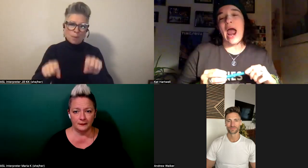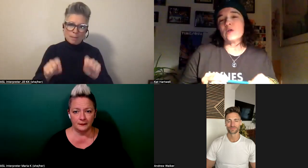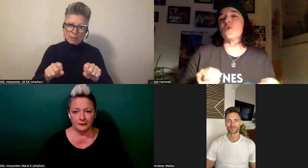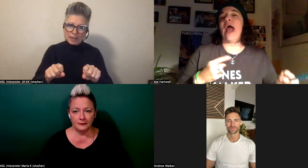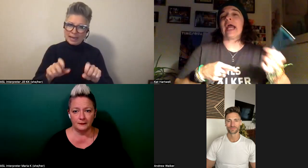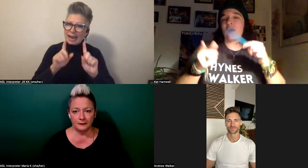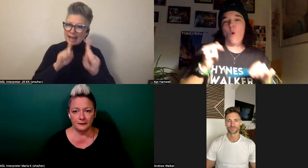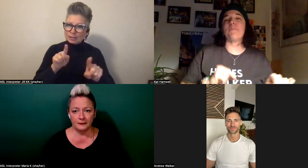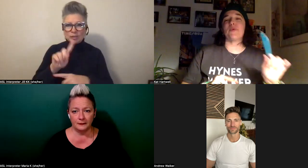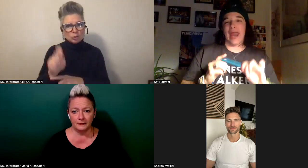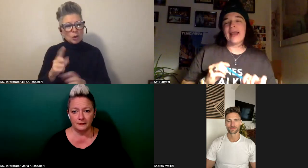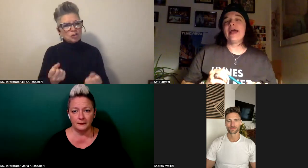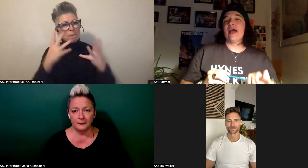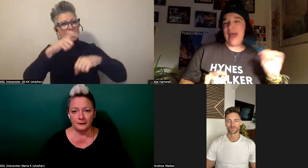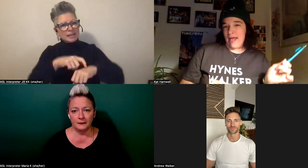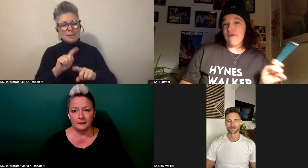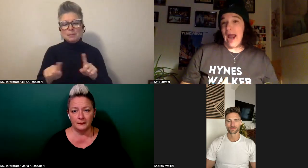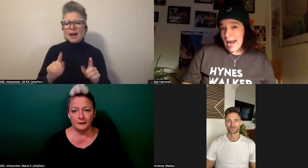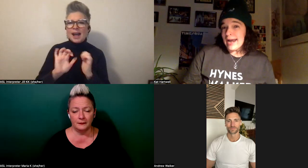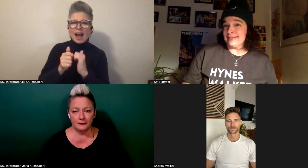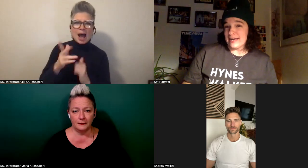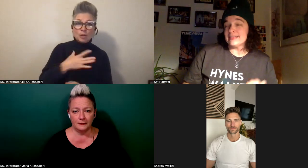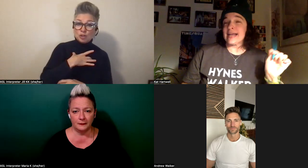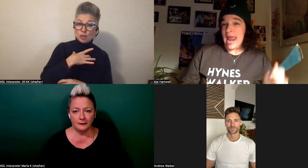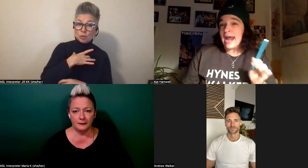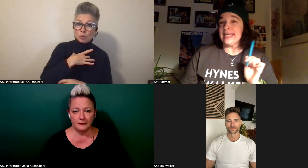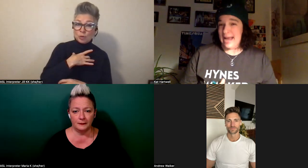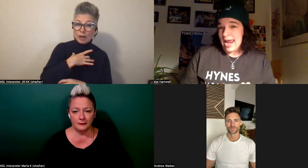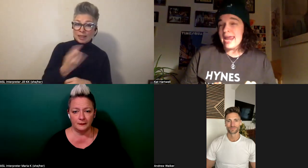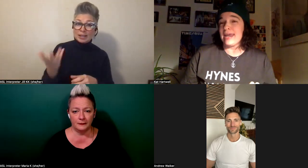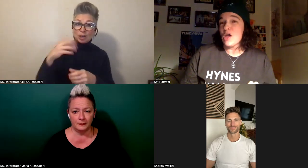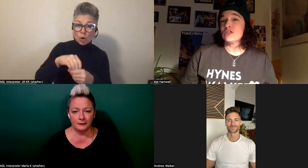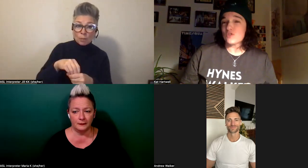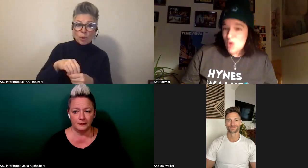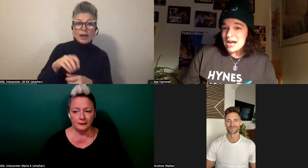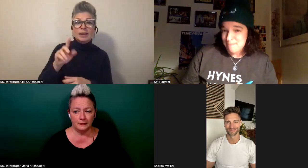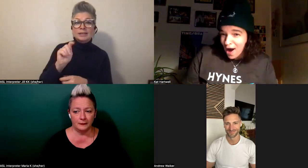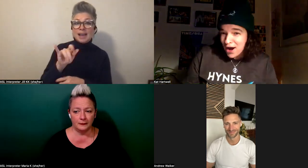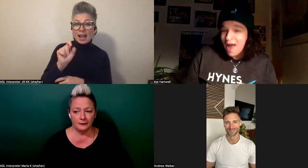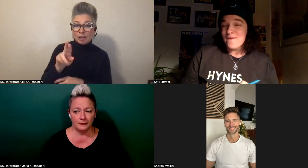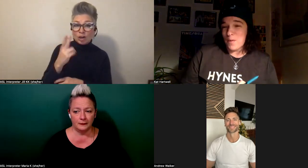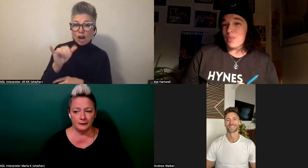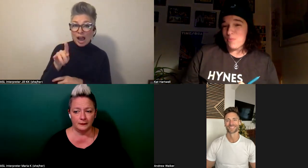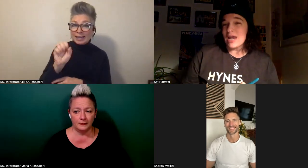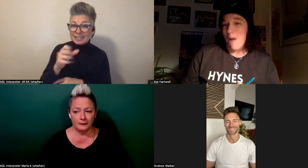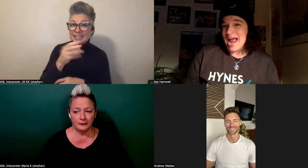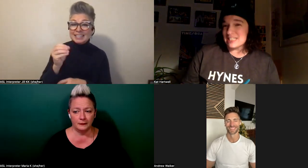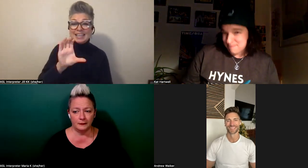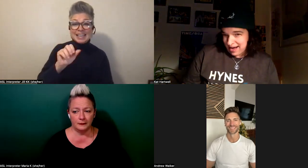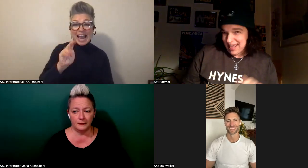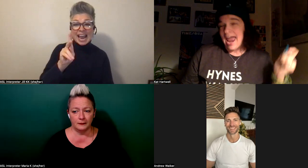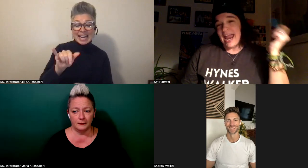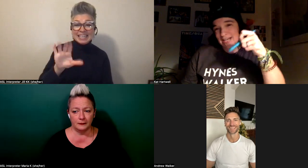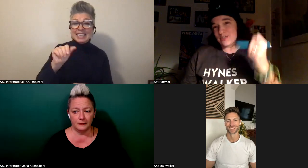question: how to like incorporate Tyler Hines and Candy Cane trademark from the Three